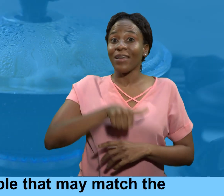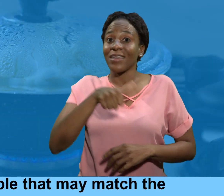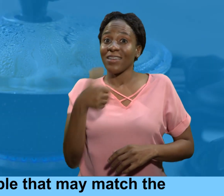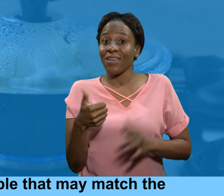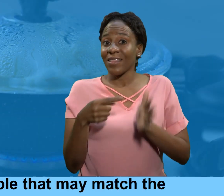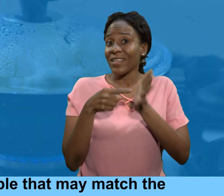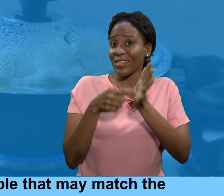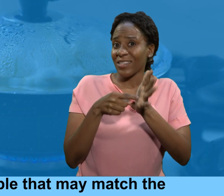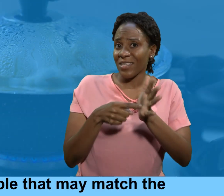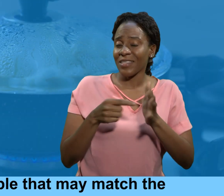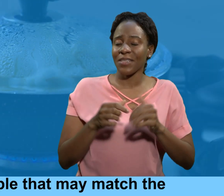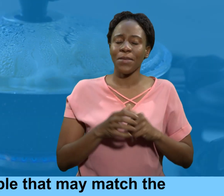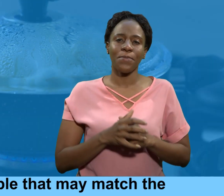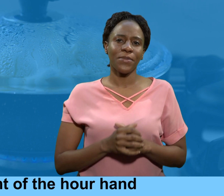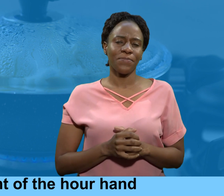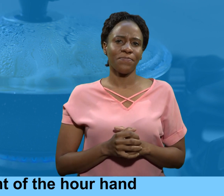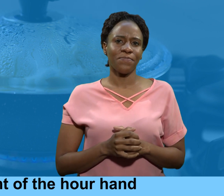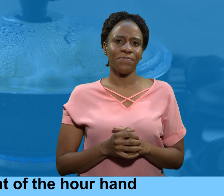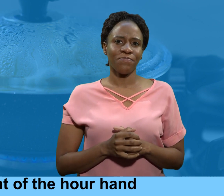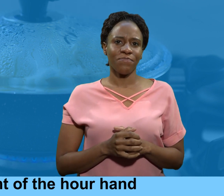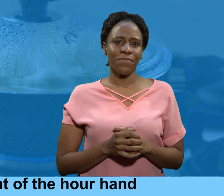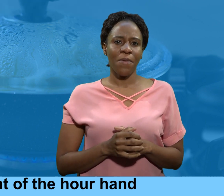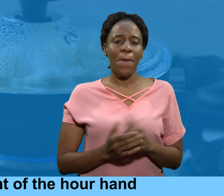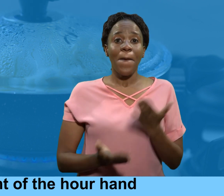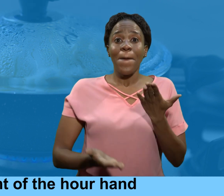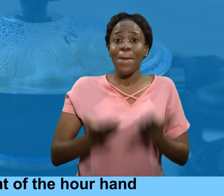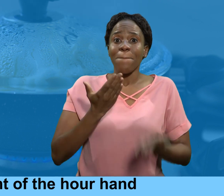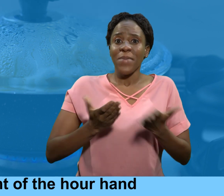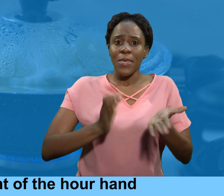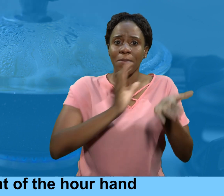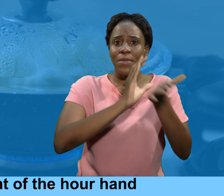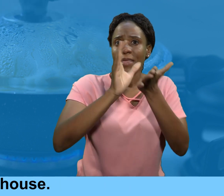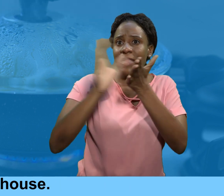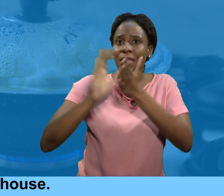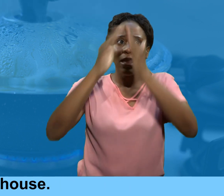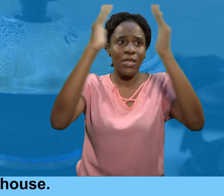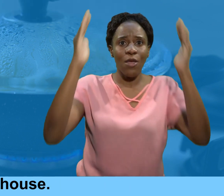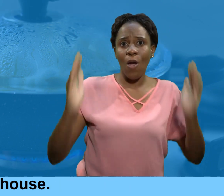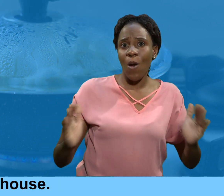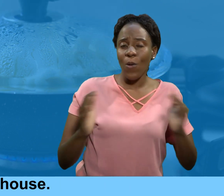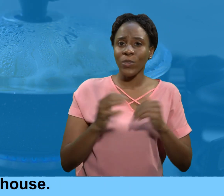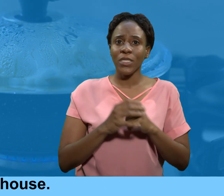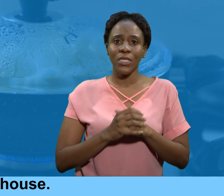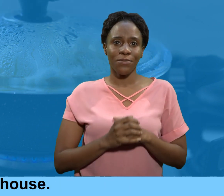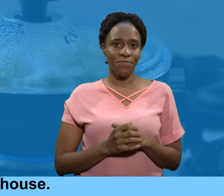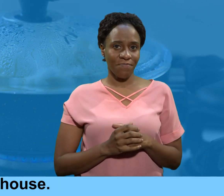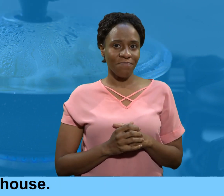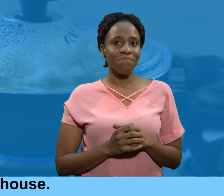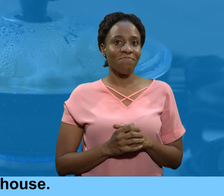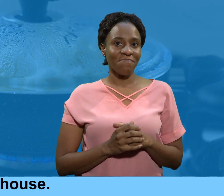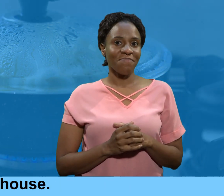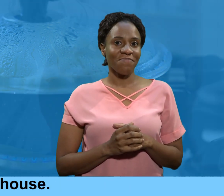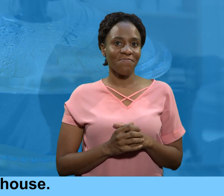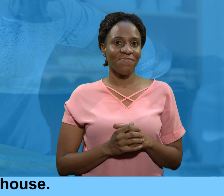Another example that may match the slow movement of the hour hand is to clean the house.